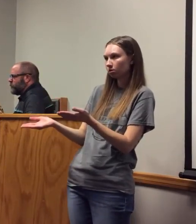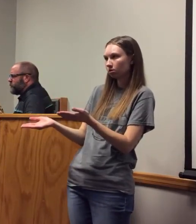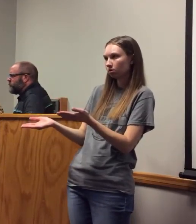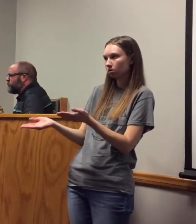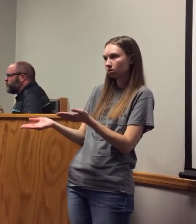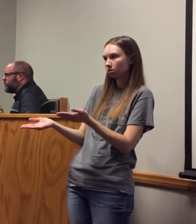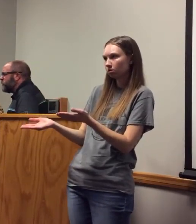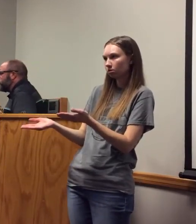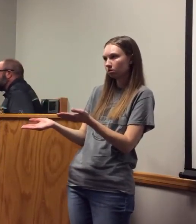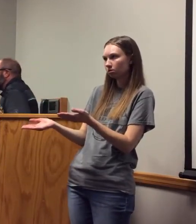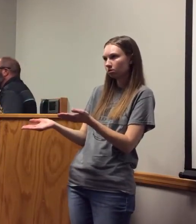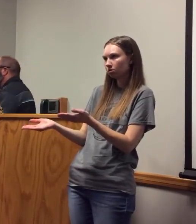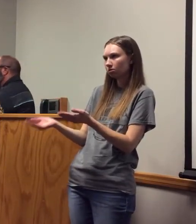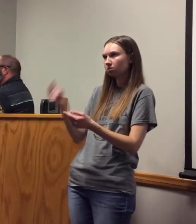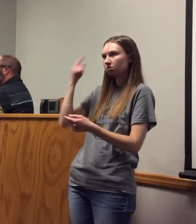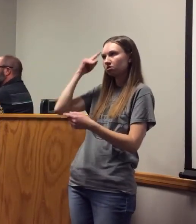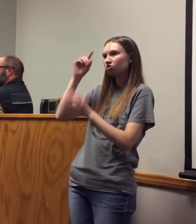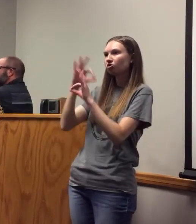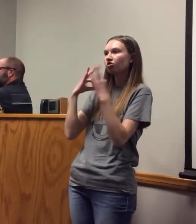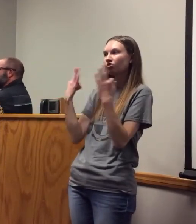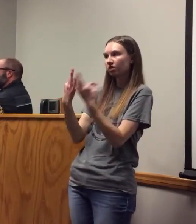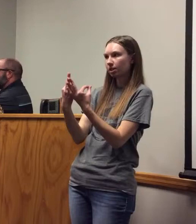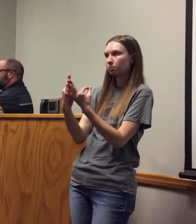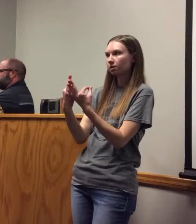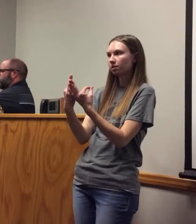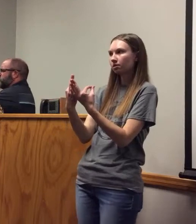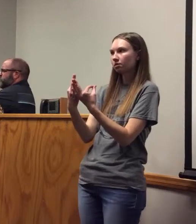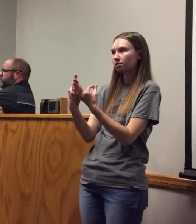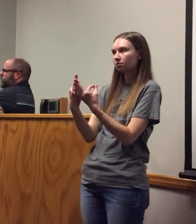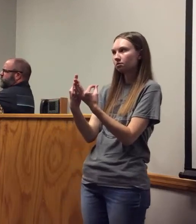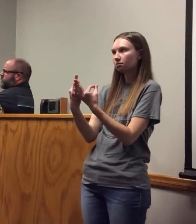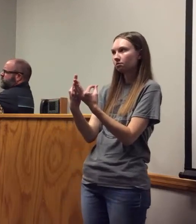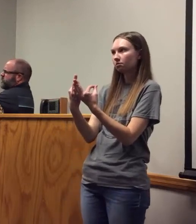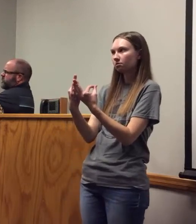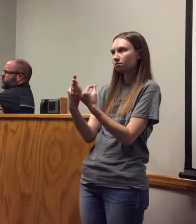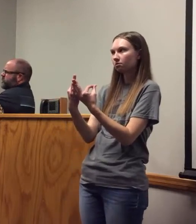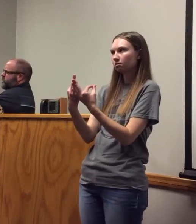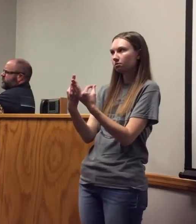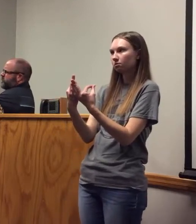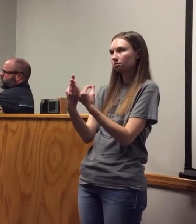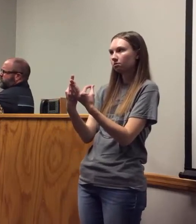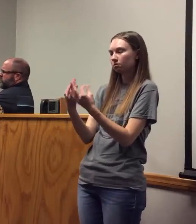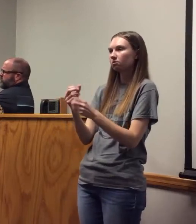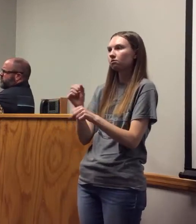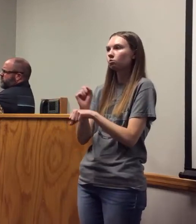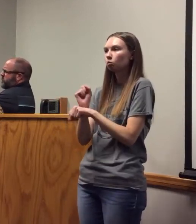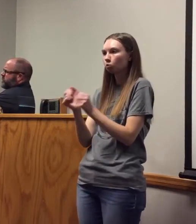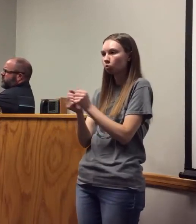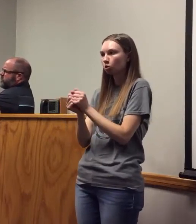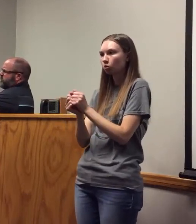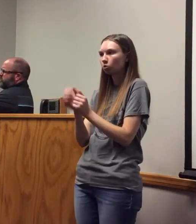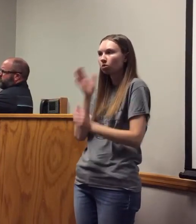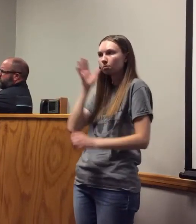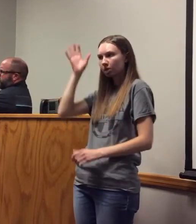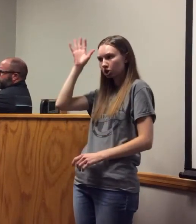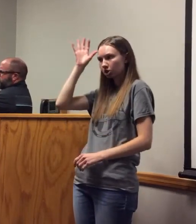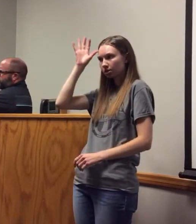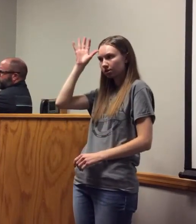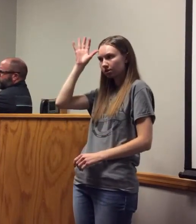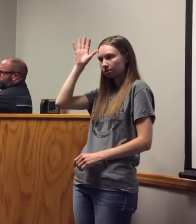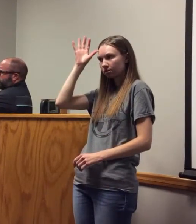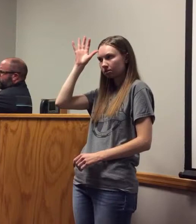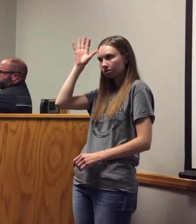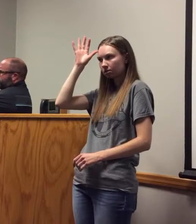our definition for families. So it's the deaf person that actually sits at home and works with the parents on how to interact with their